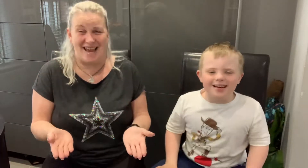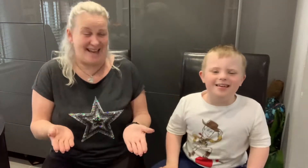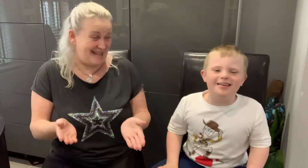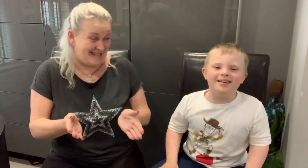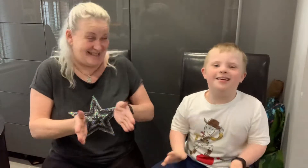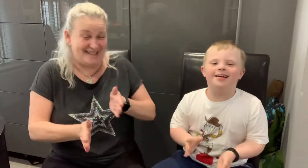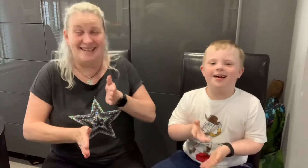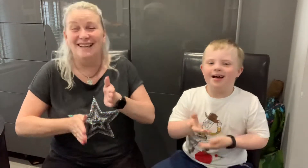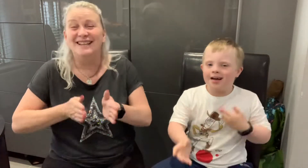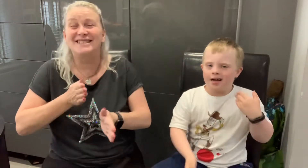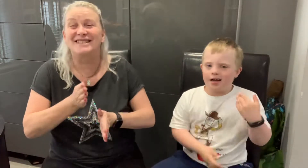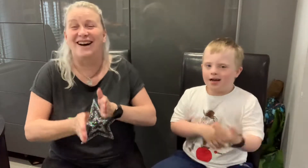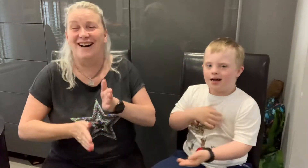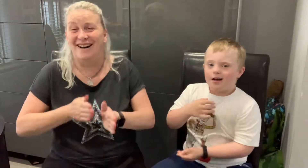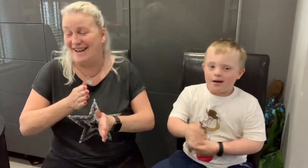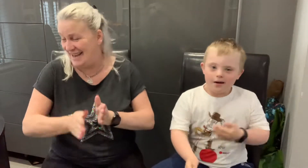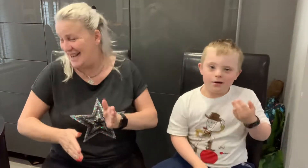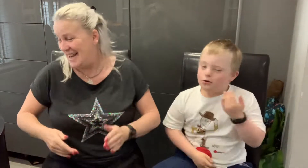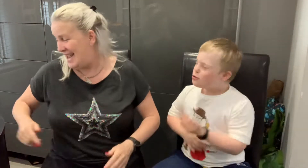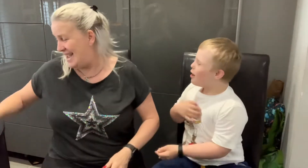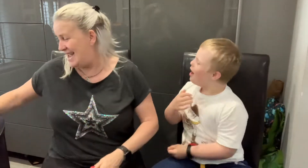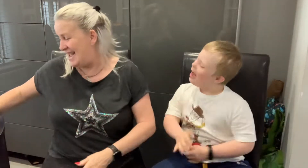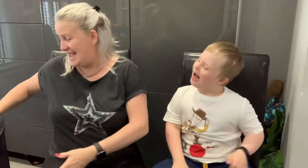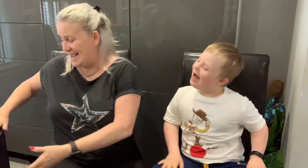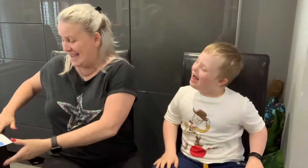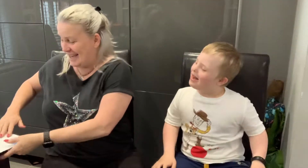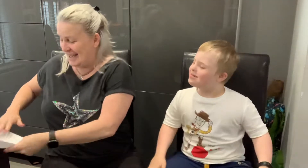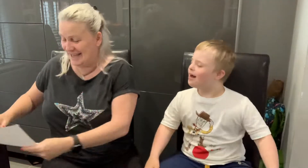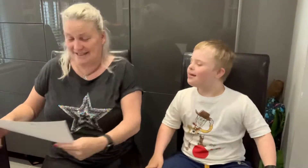Today's sign is...